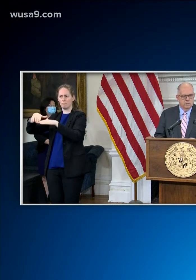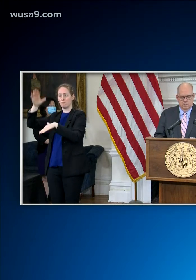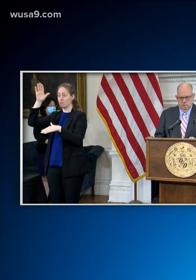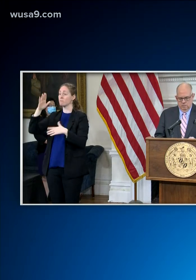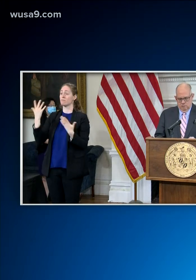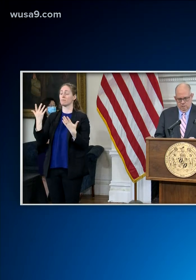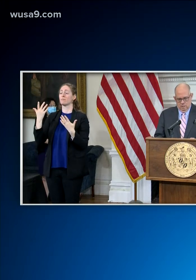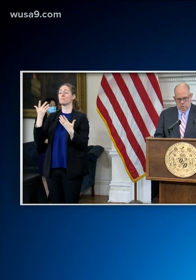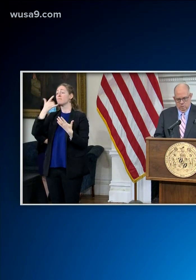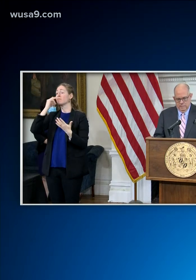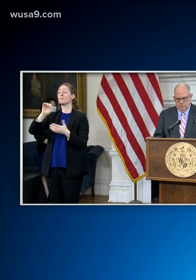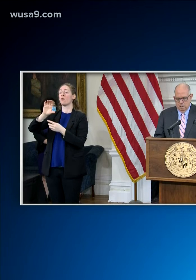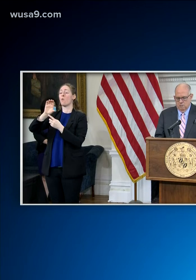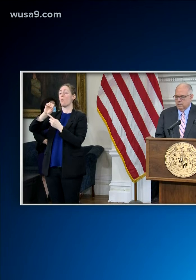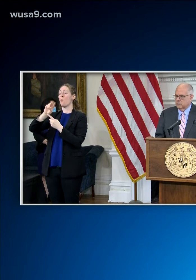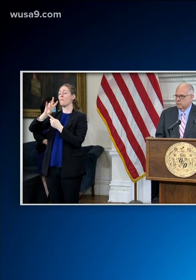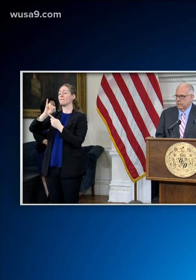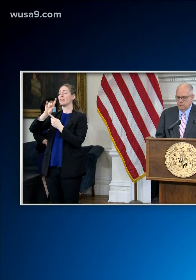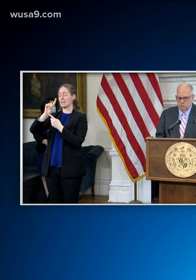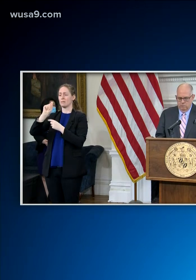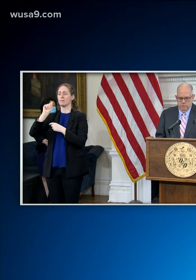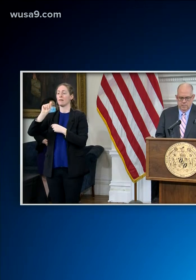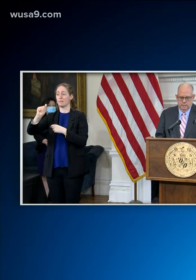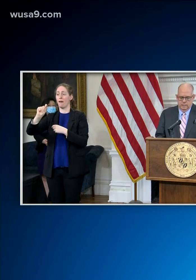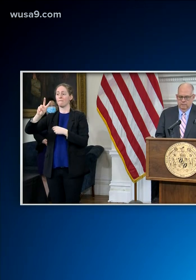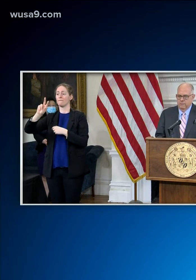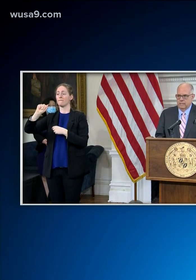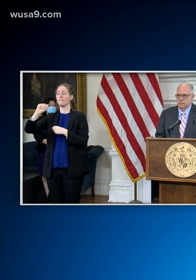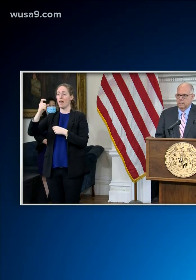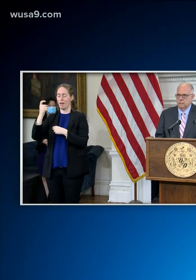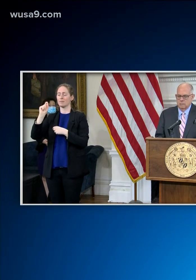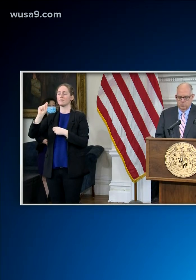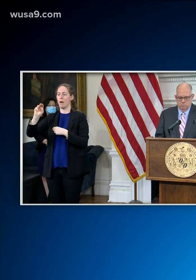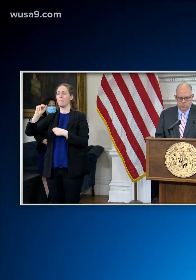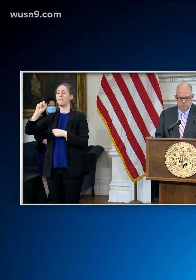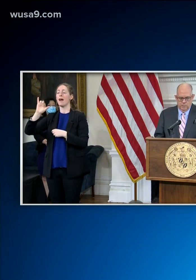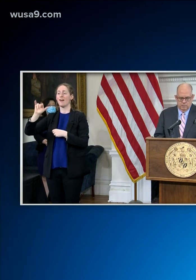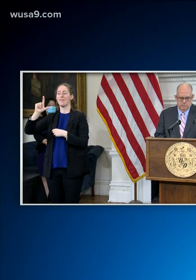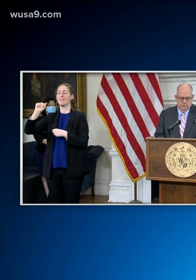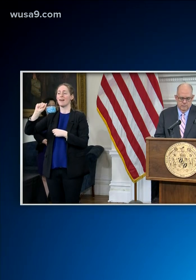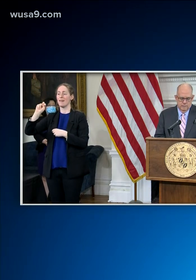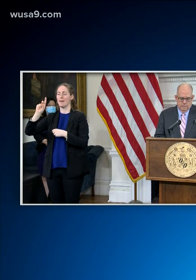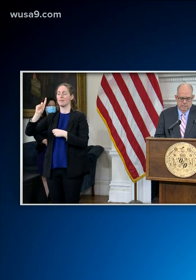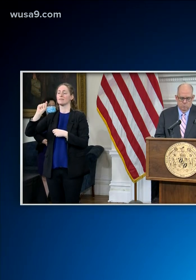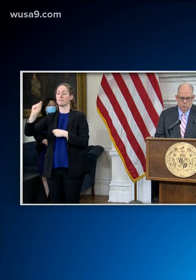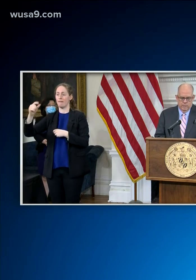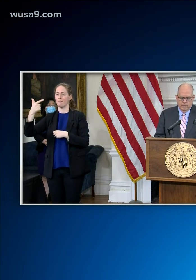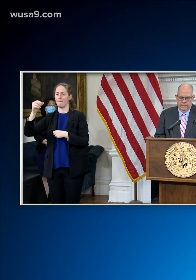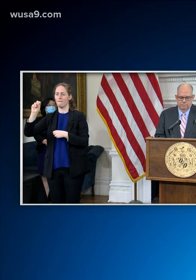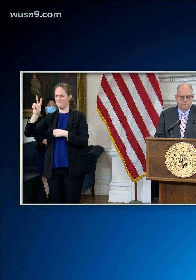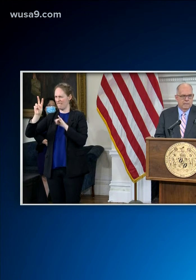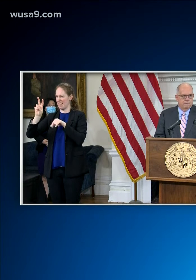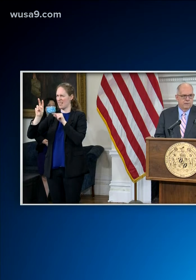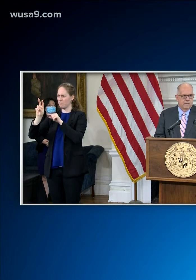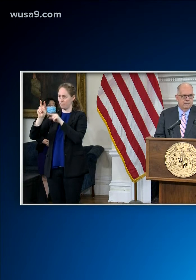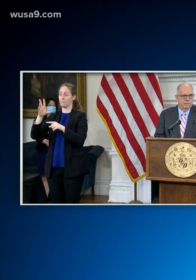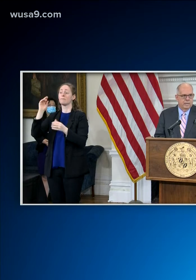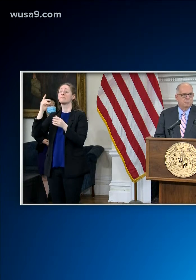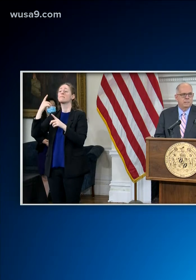covidvax.maryland.gov or by calling the state's COVID-19 Vaccination Support Center at